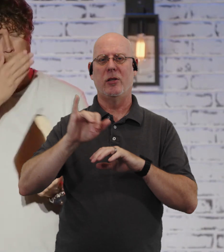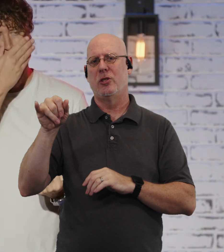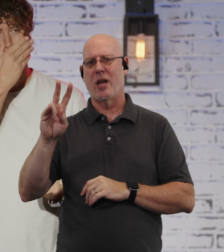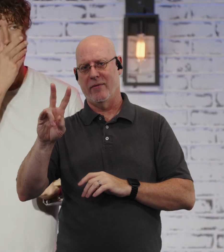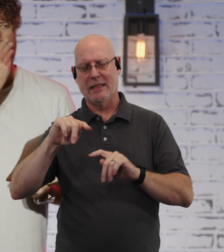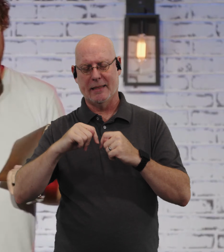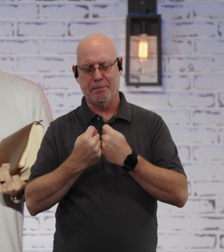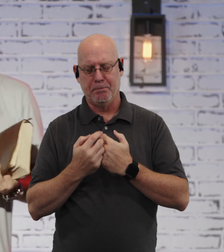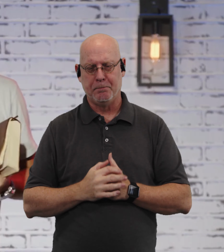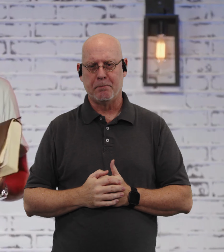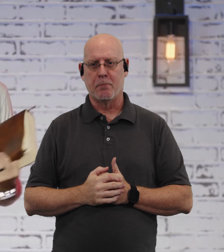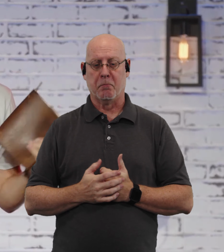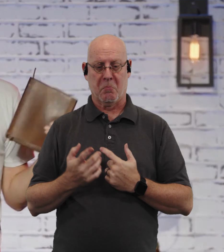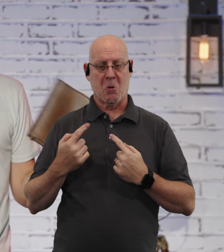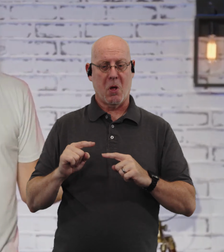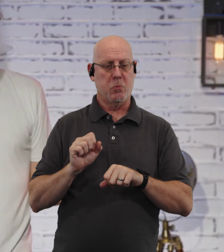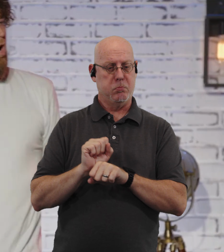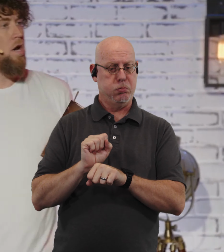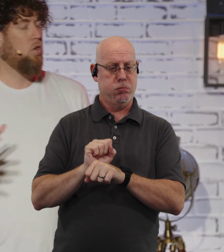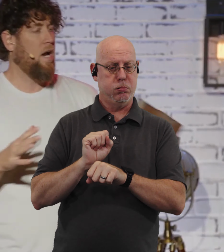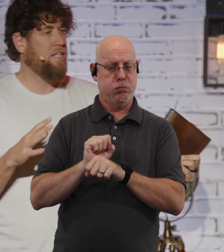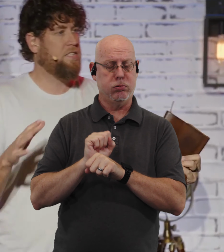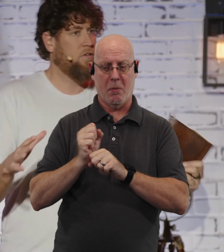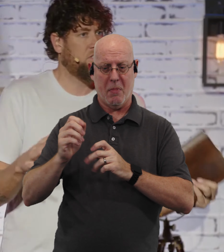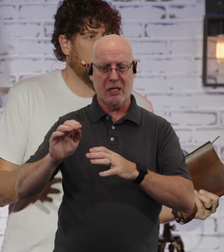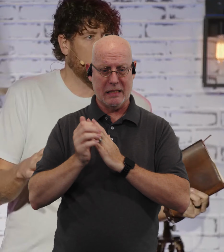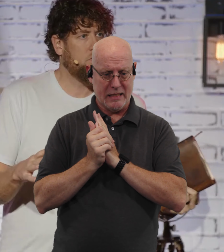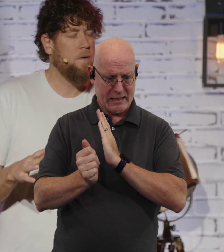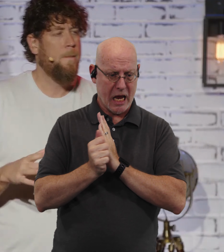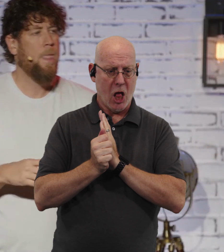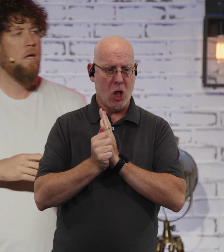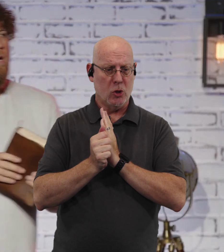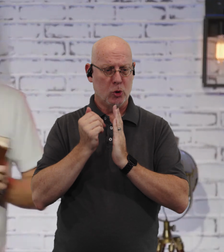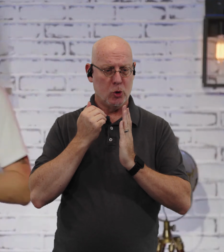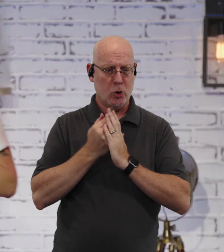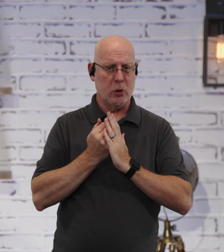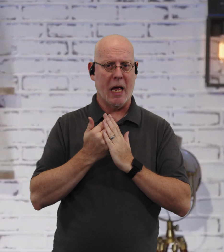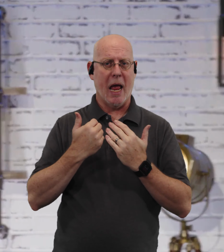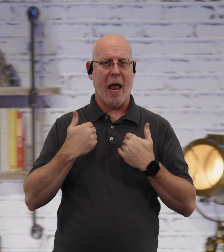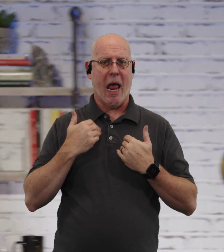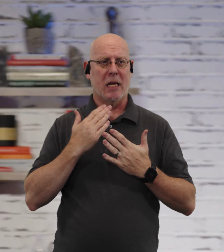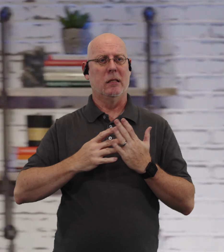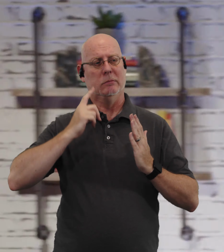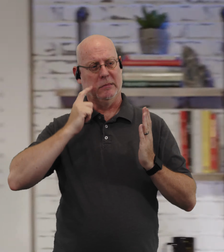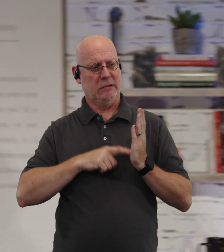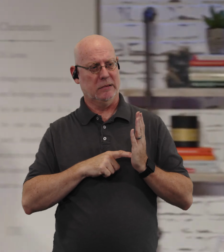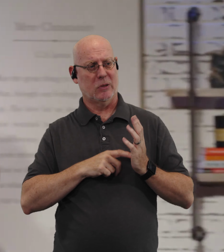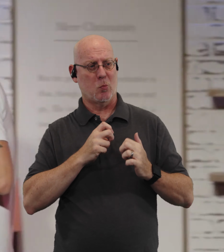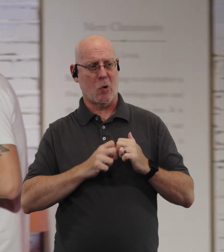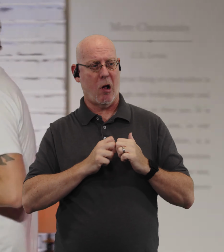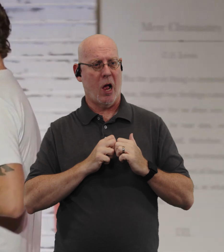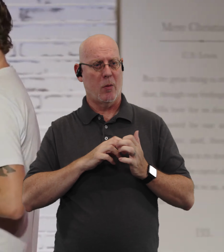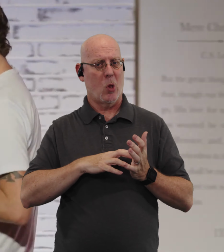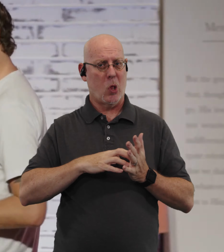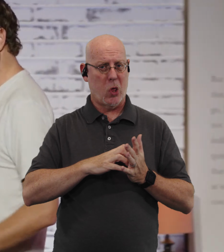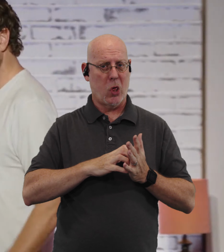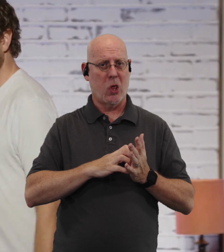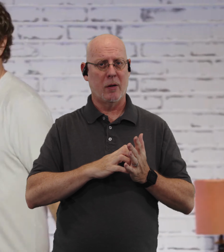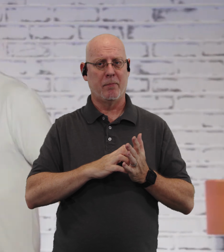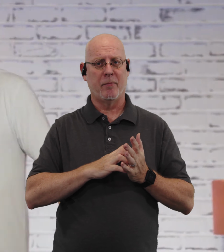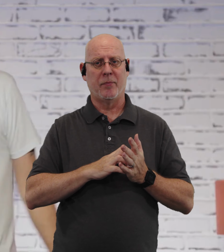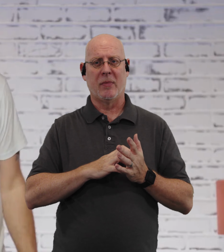team. And while I had worked on a lot of these different skills, I had some noticeable deficits.